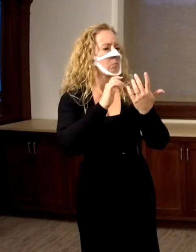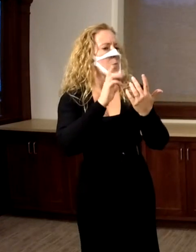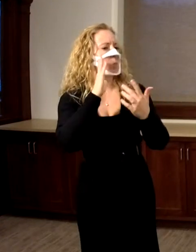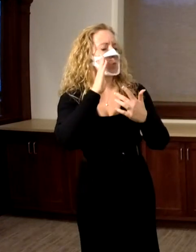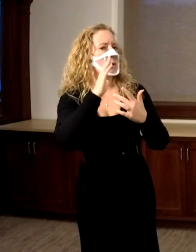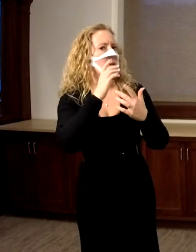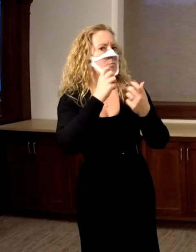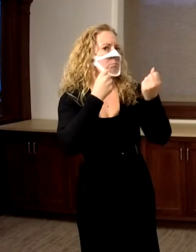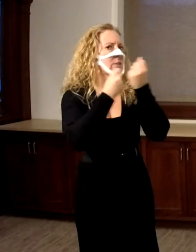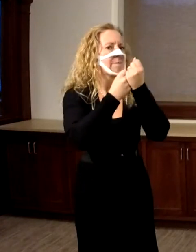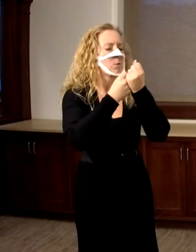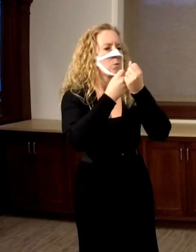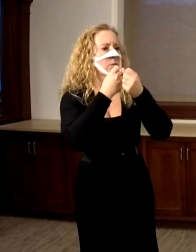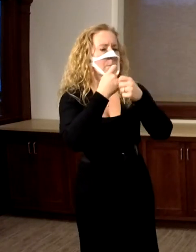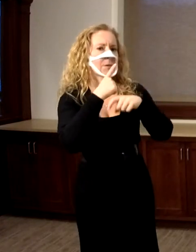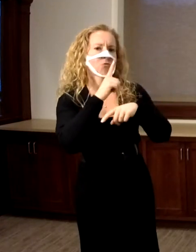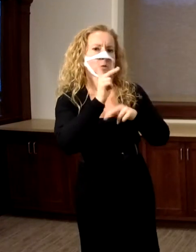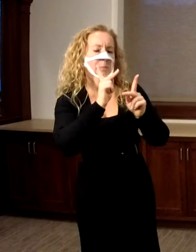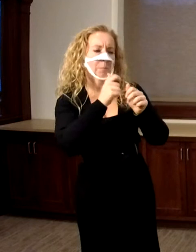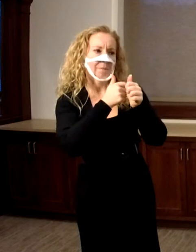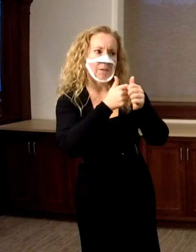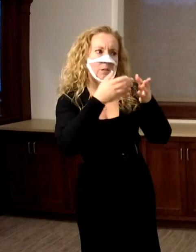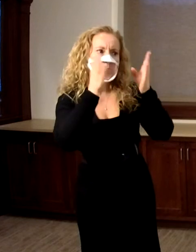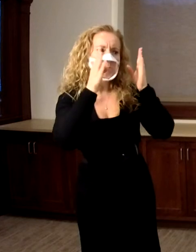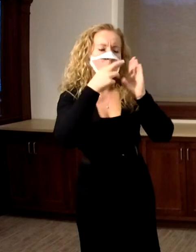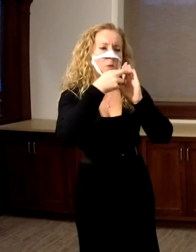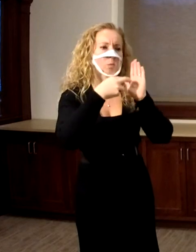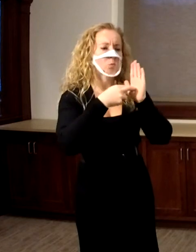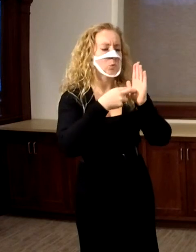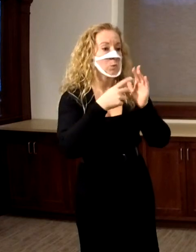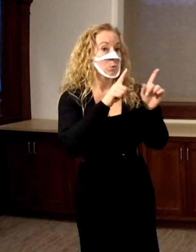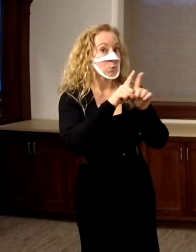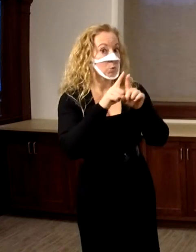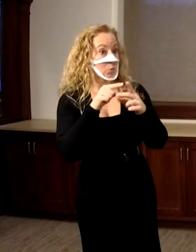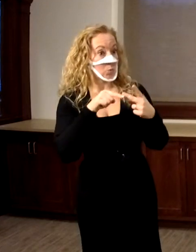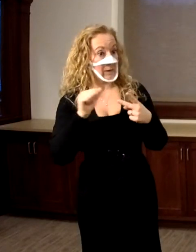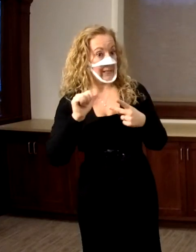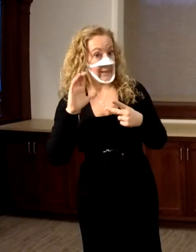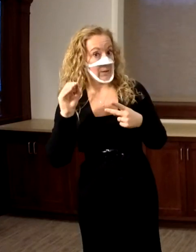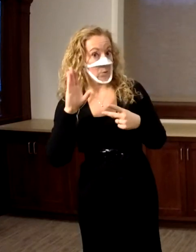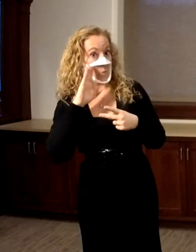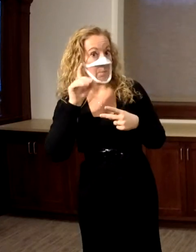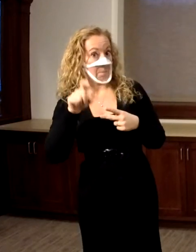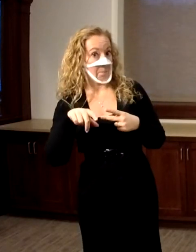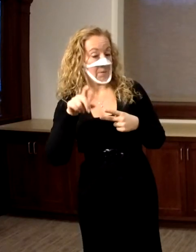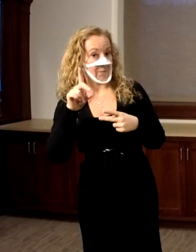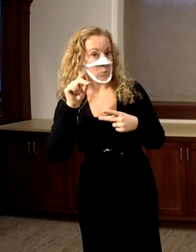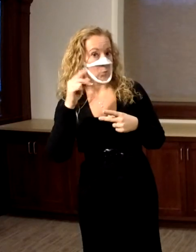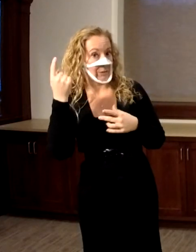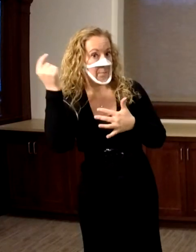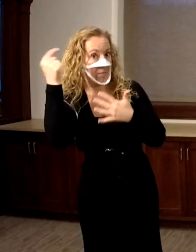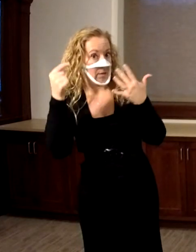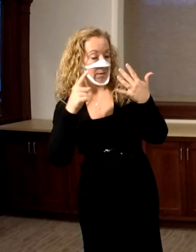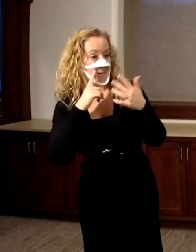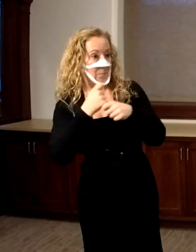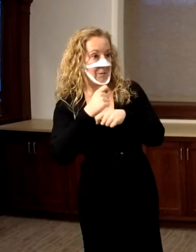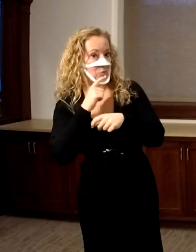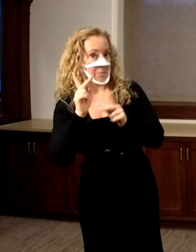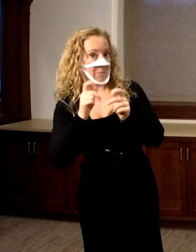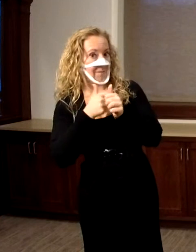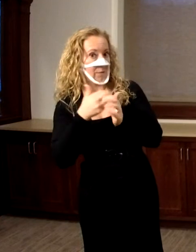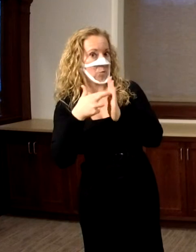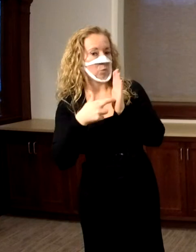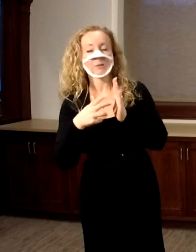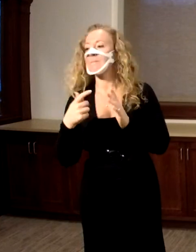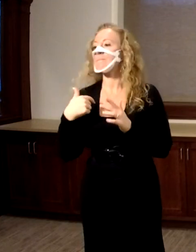of responsibility the county may have to carry out with these new mitigation measures? No, again, we're sort of waiting to hear, and we